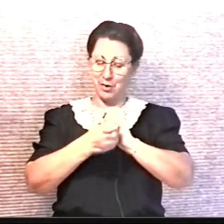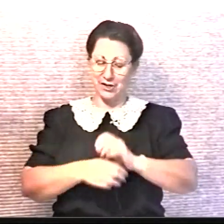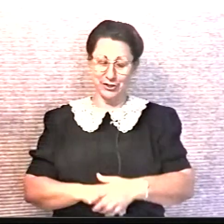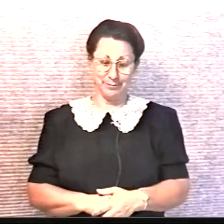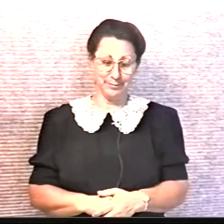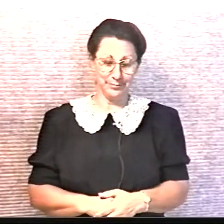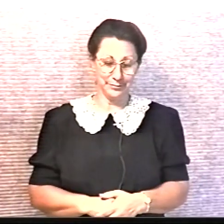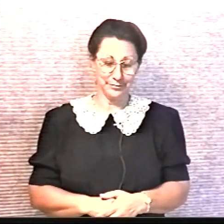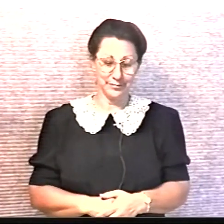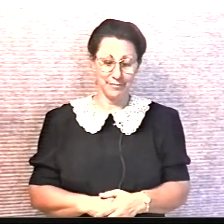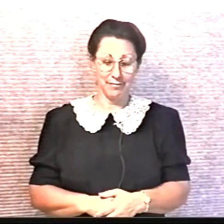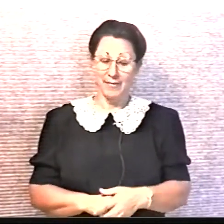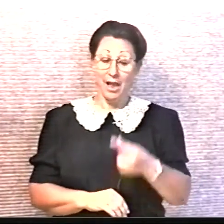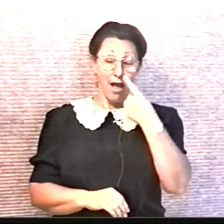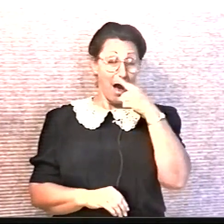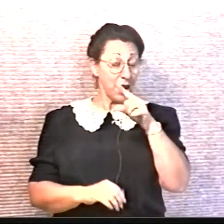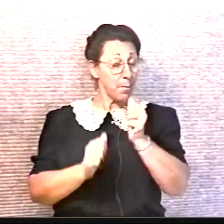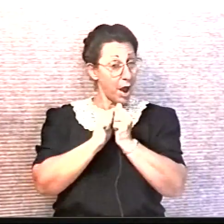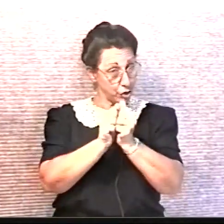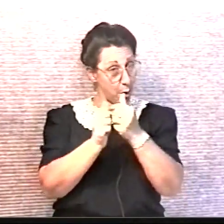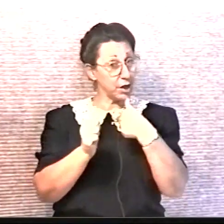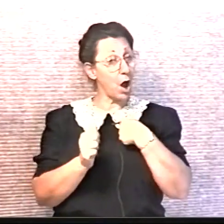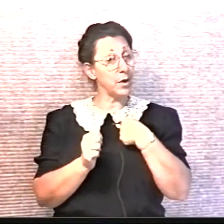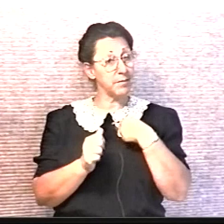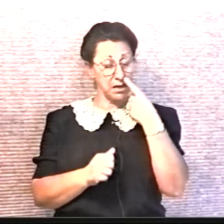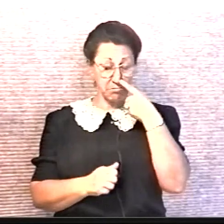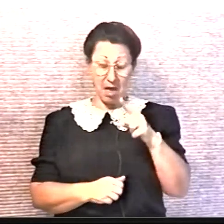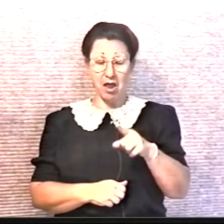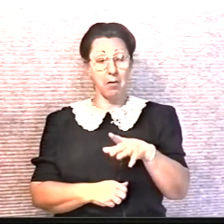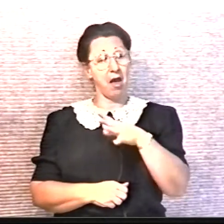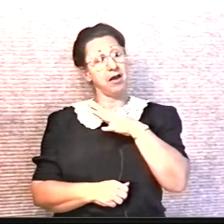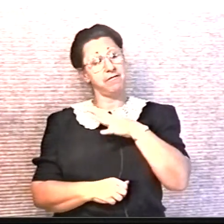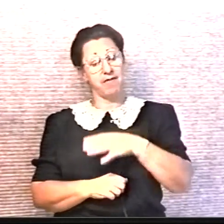expression. I don't mind, you want to go with me? I don't mind, fine.